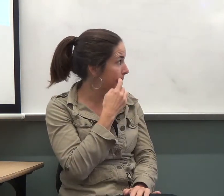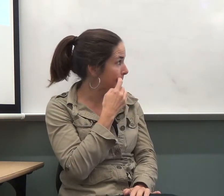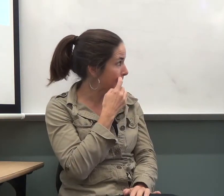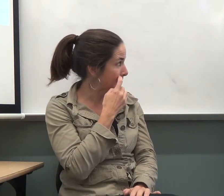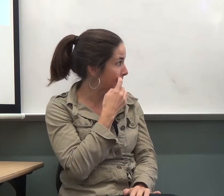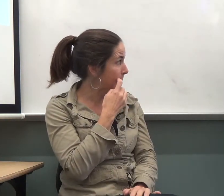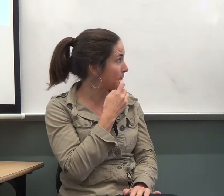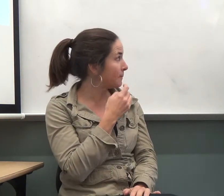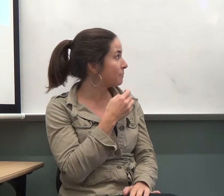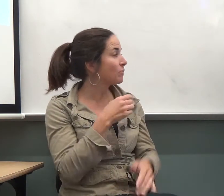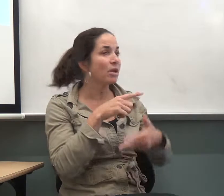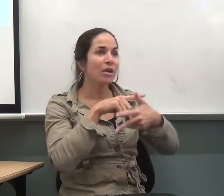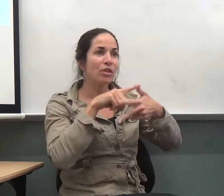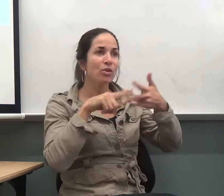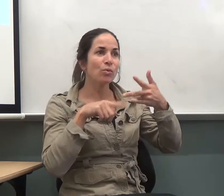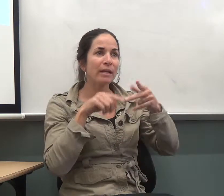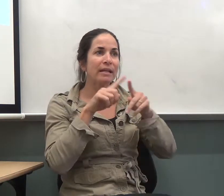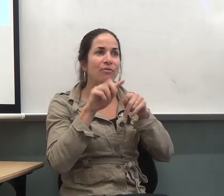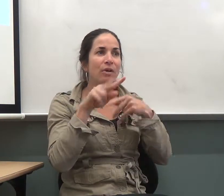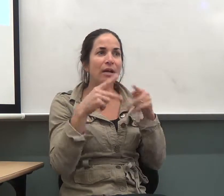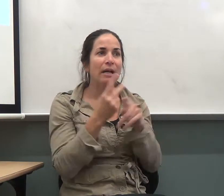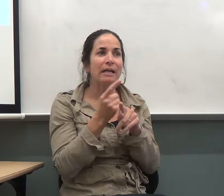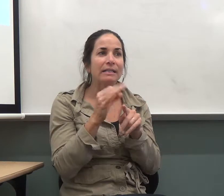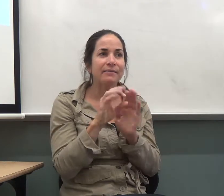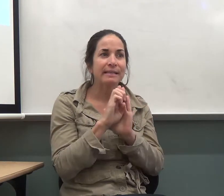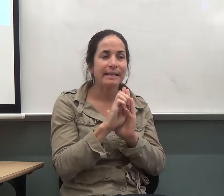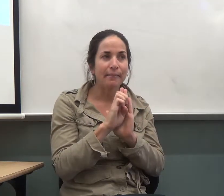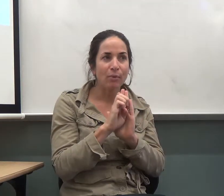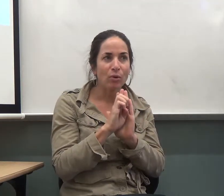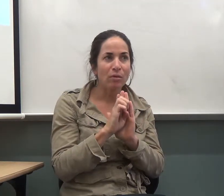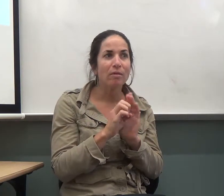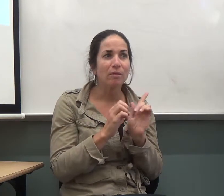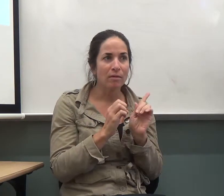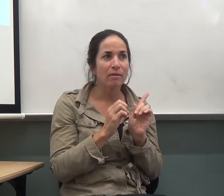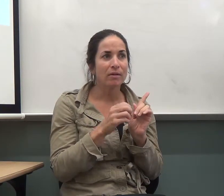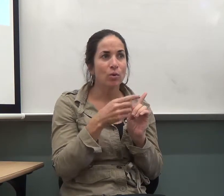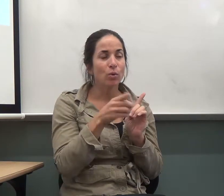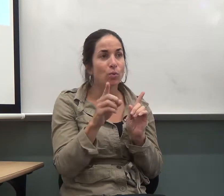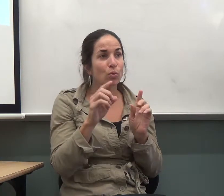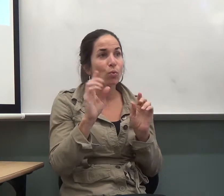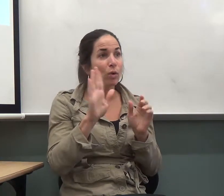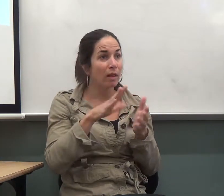3 different types of examples that you guys are going to learn.